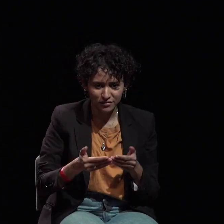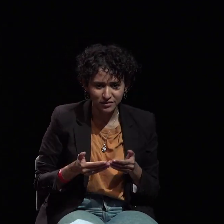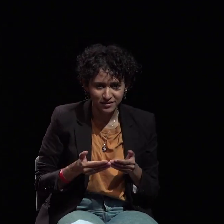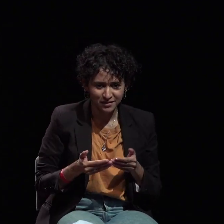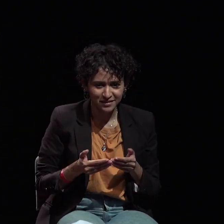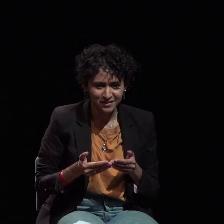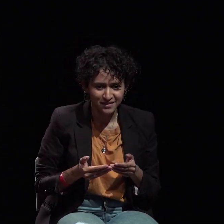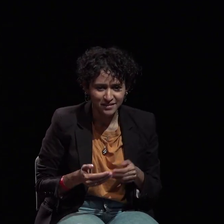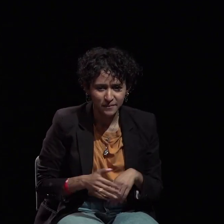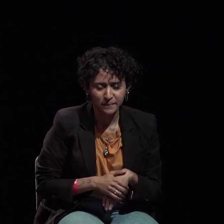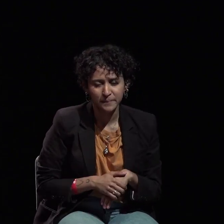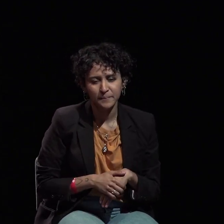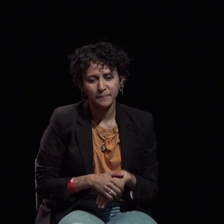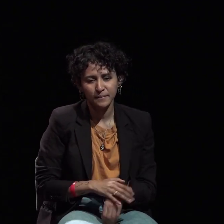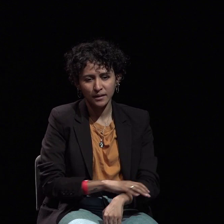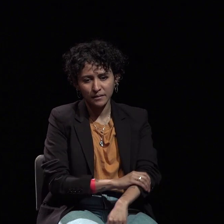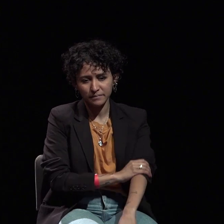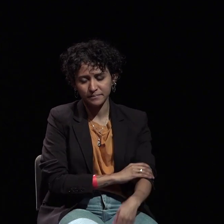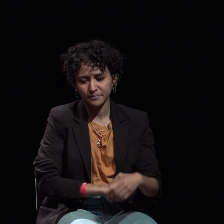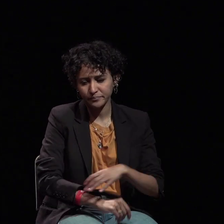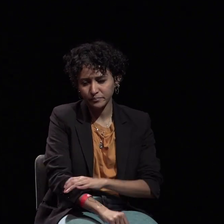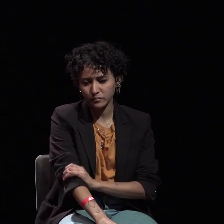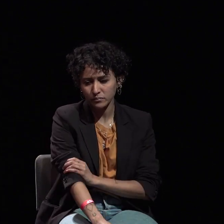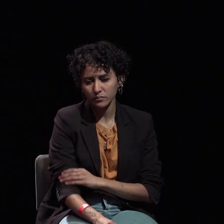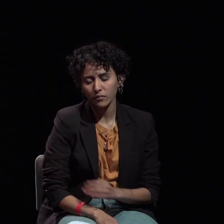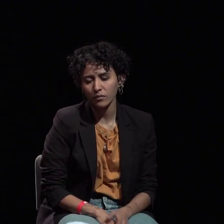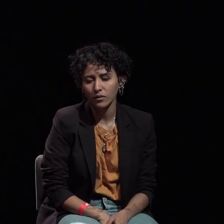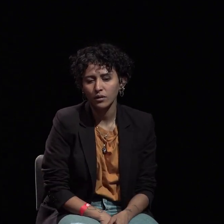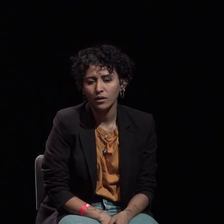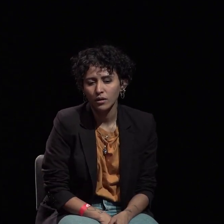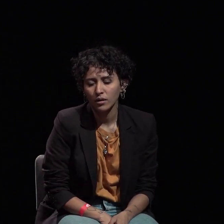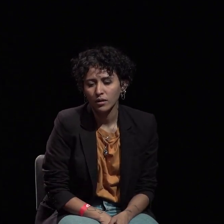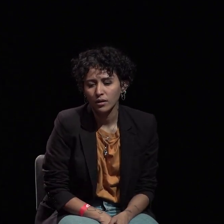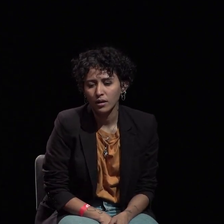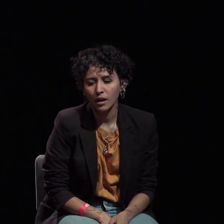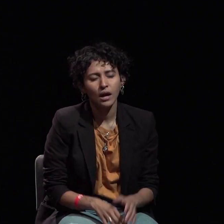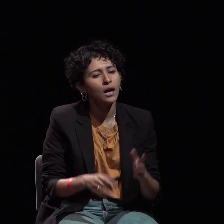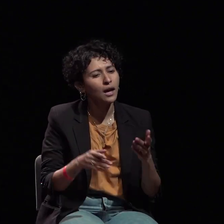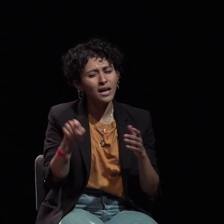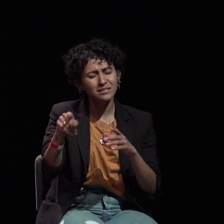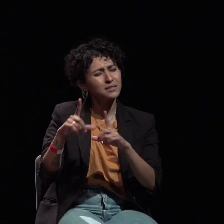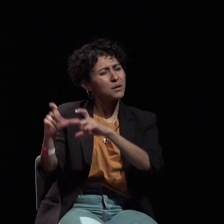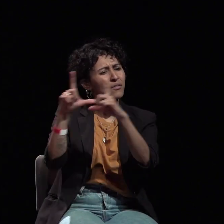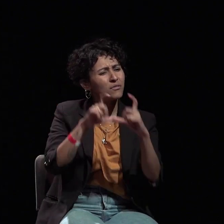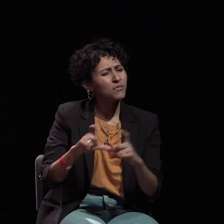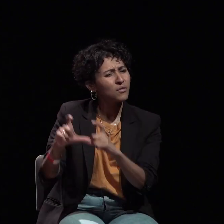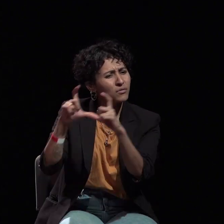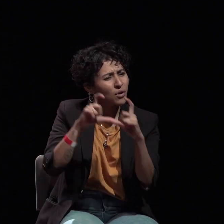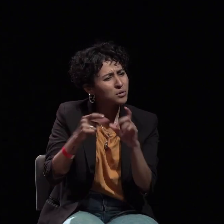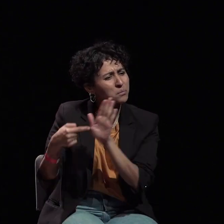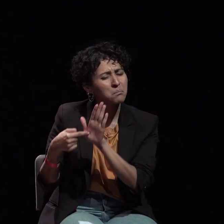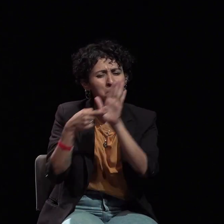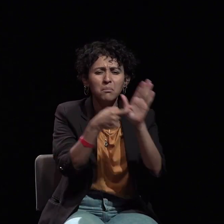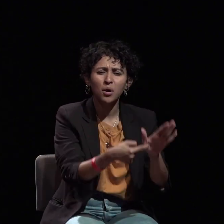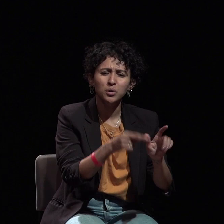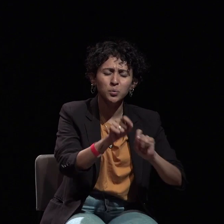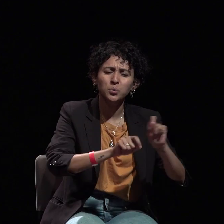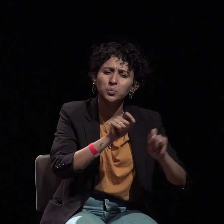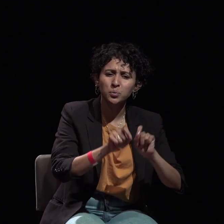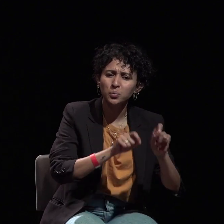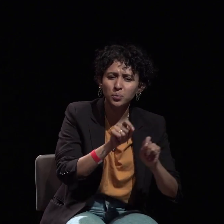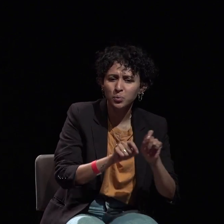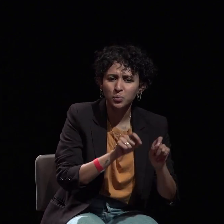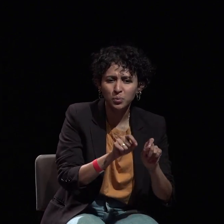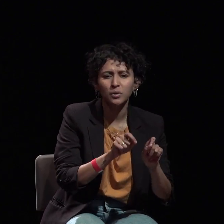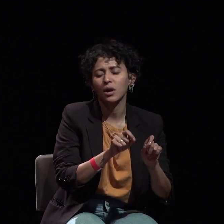on real people. How such pictures and their glosses combined the moral and the visual to argue against the sovereignty